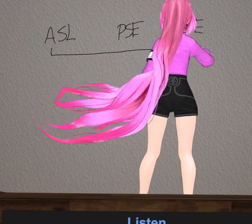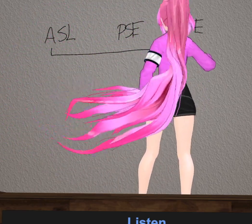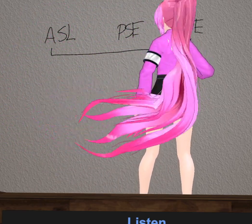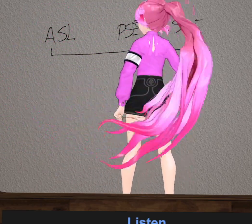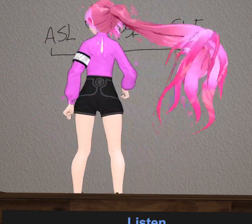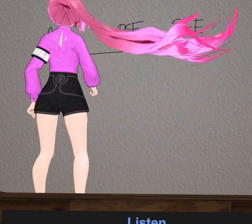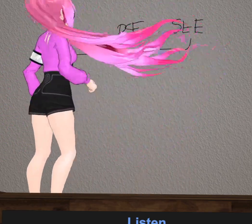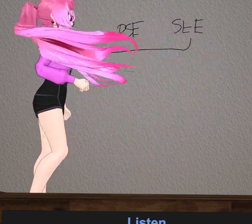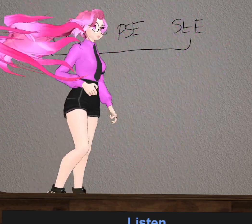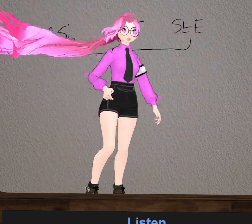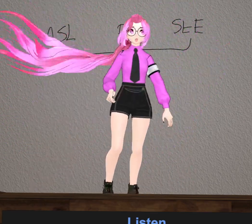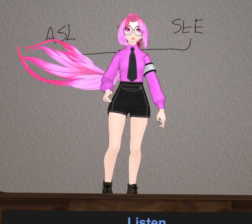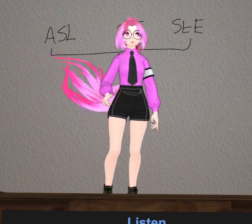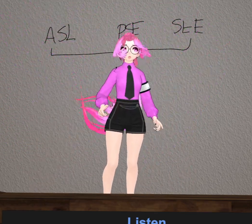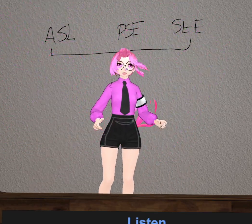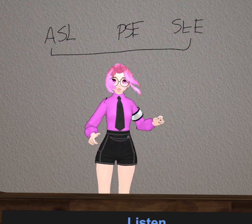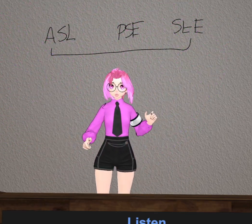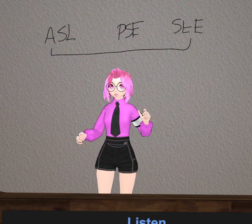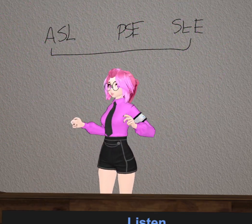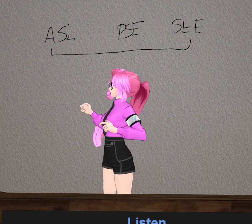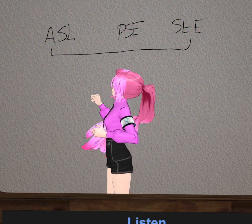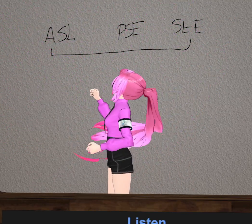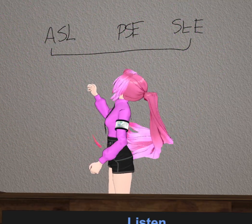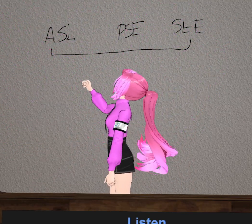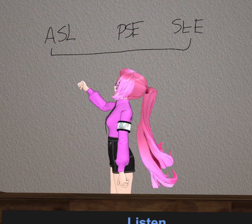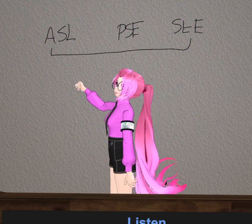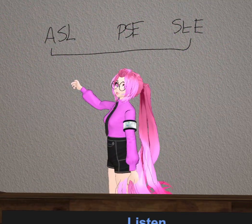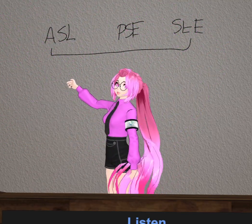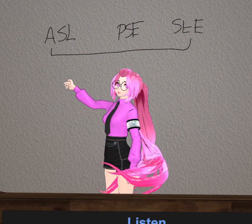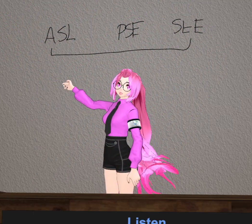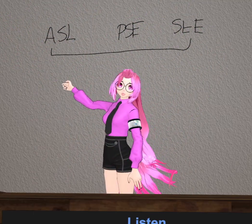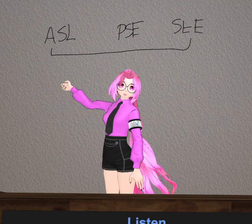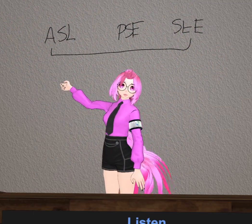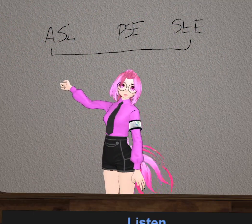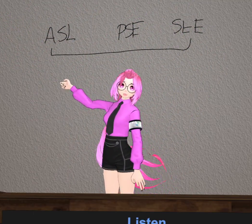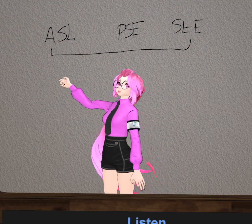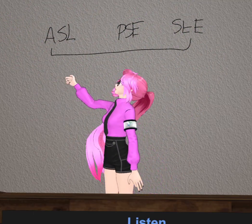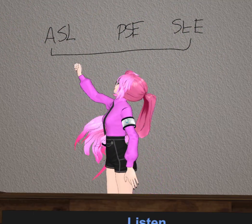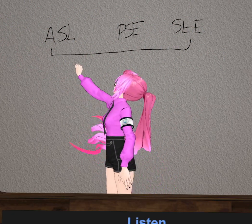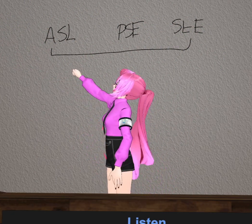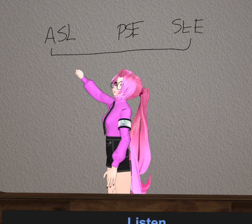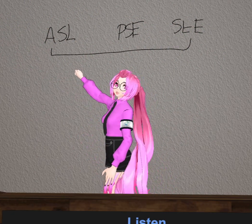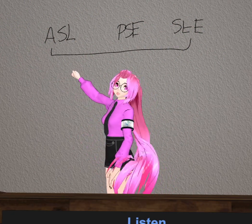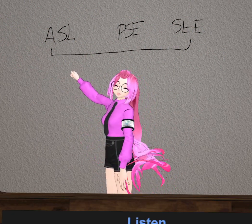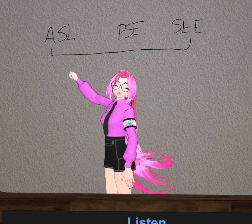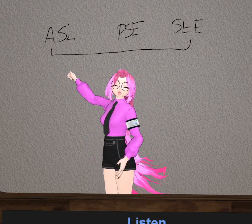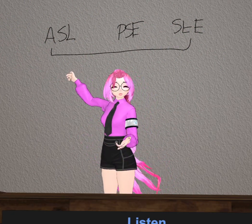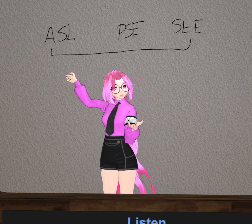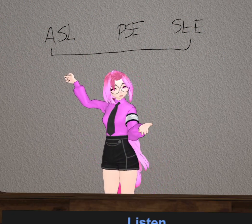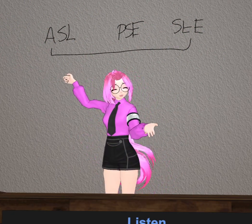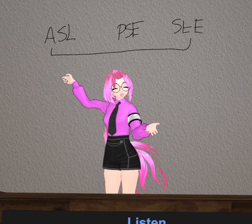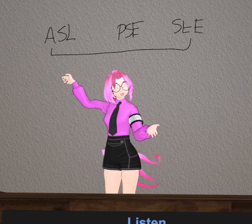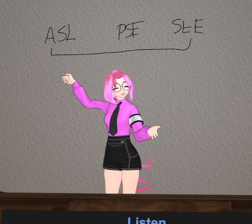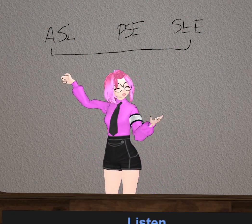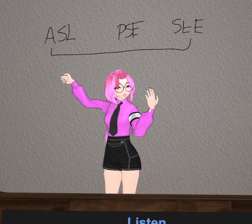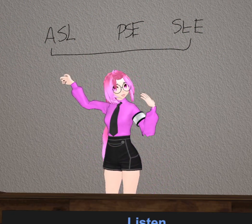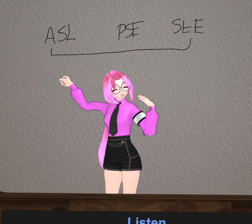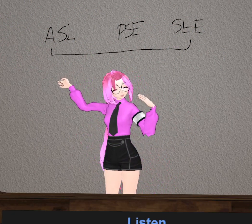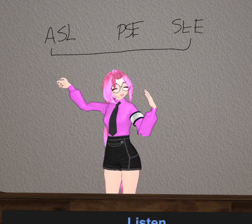There. So when I have these three words here, ASL, probably you guys know what that